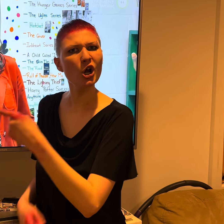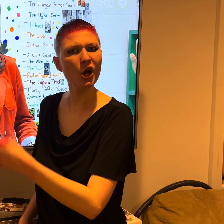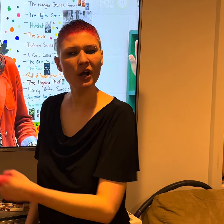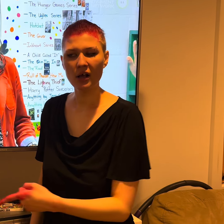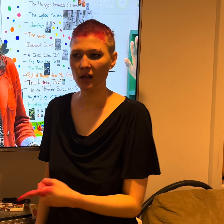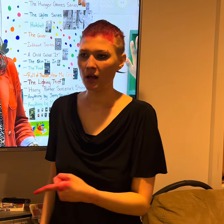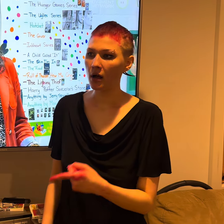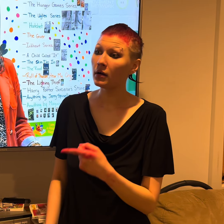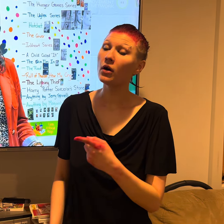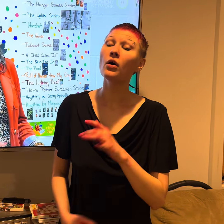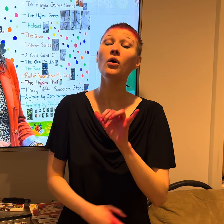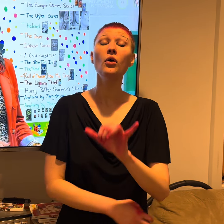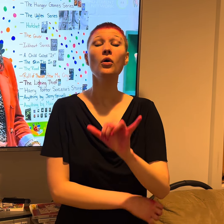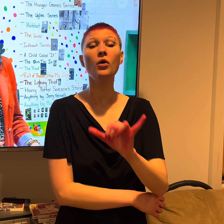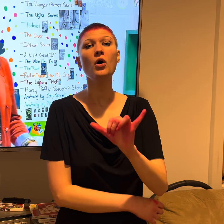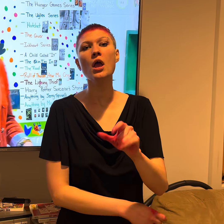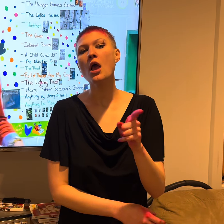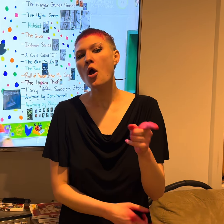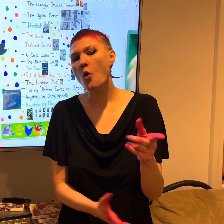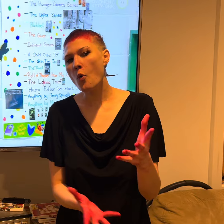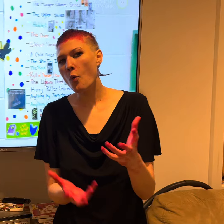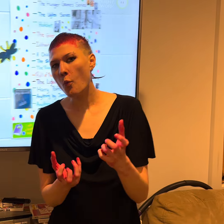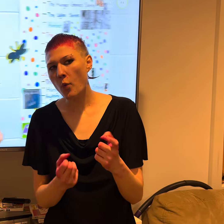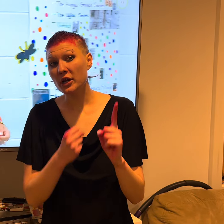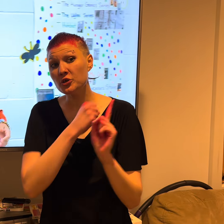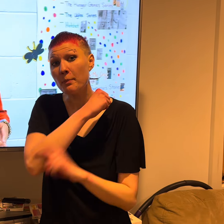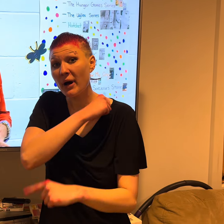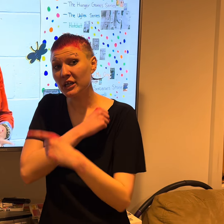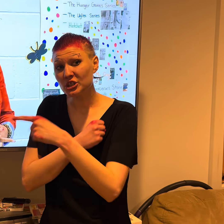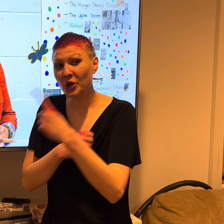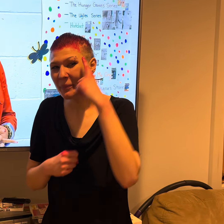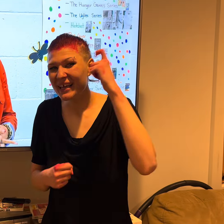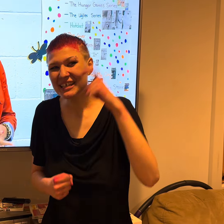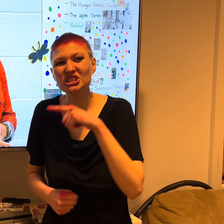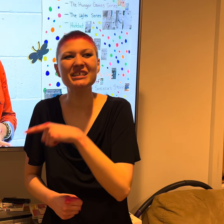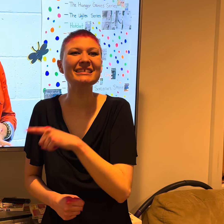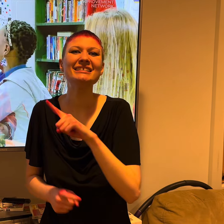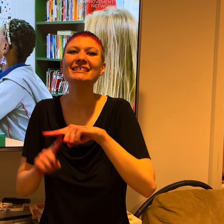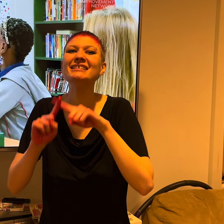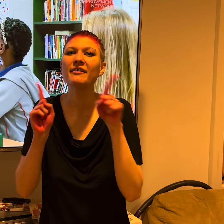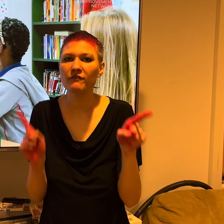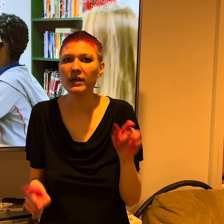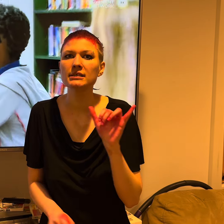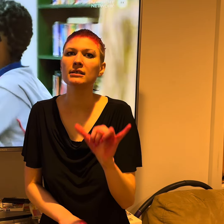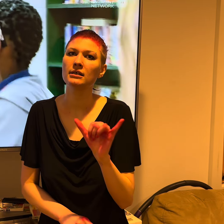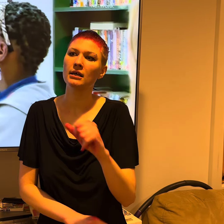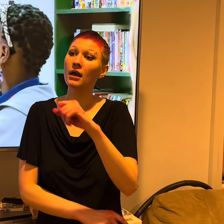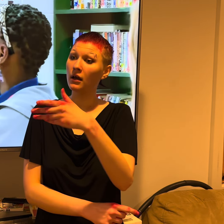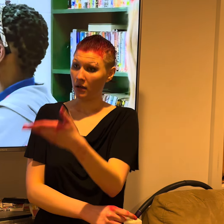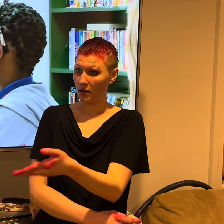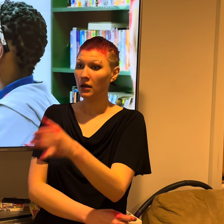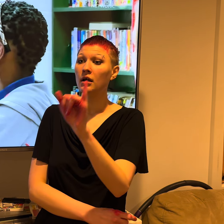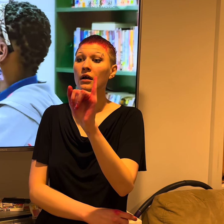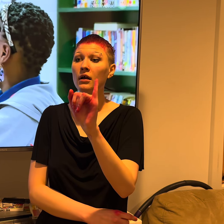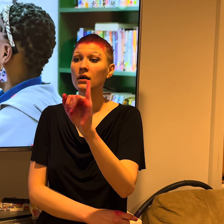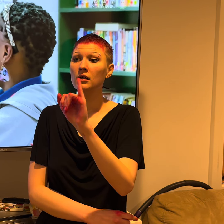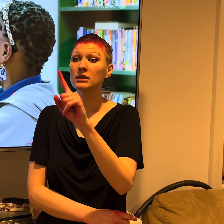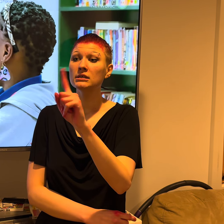different, perhaps? Jeronica. Well, I was thinking about it, and they